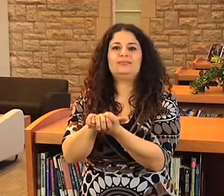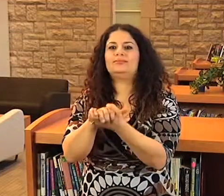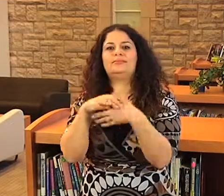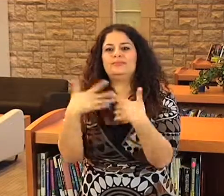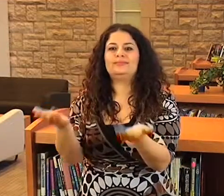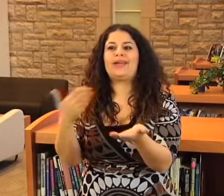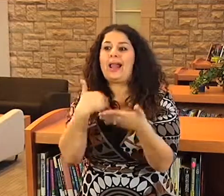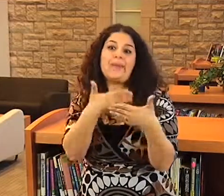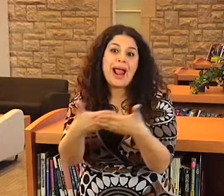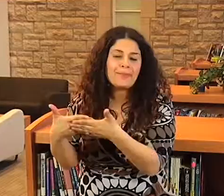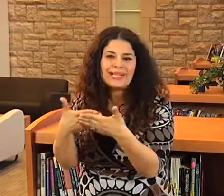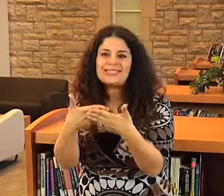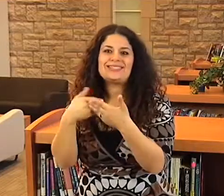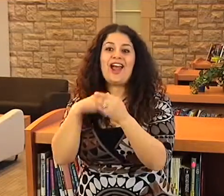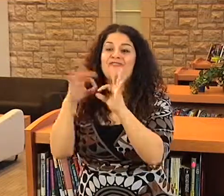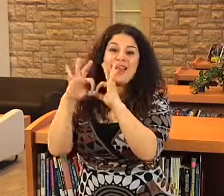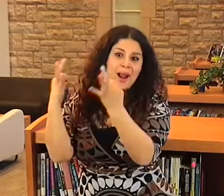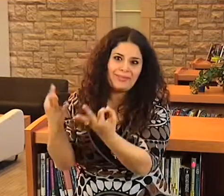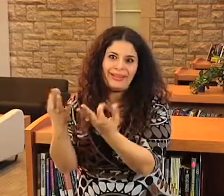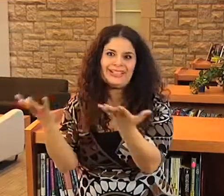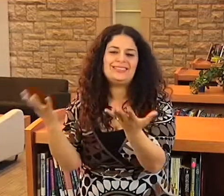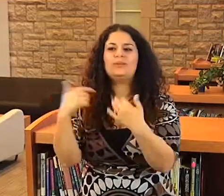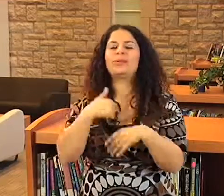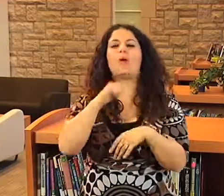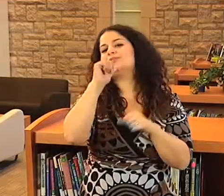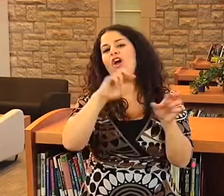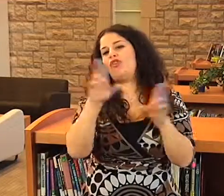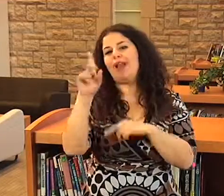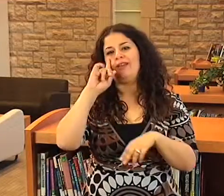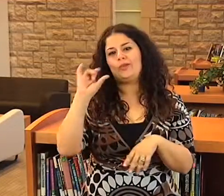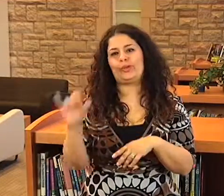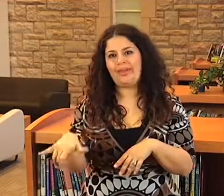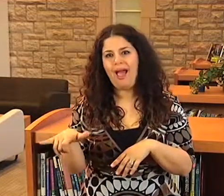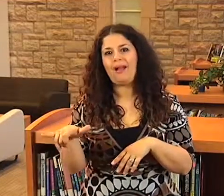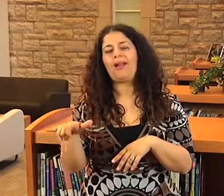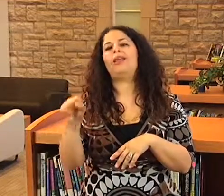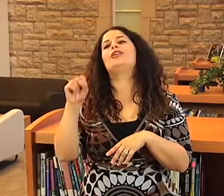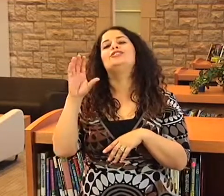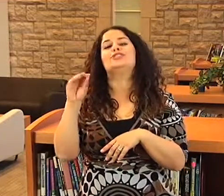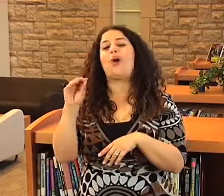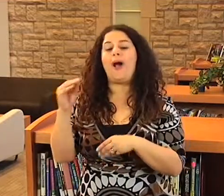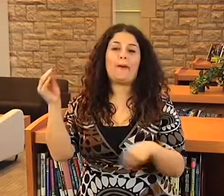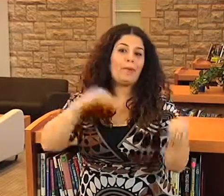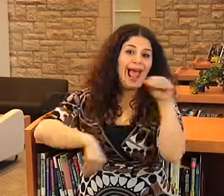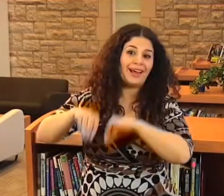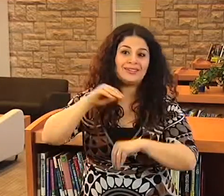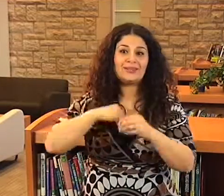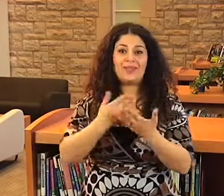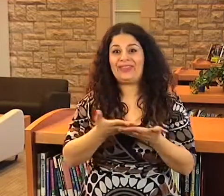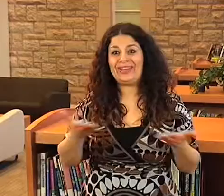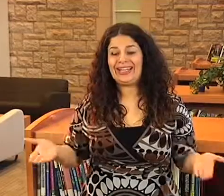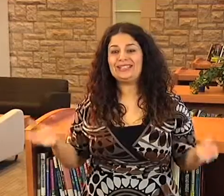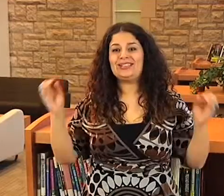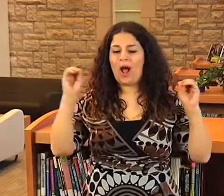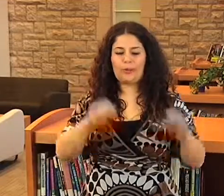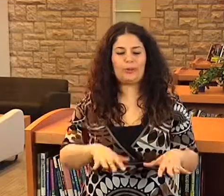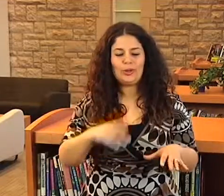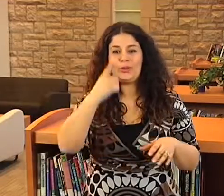Most of my friends in Israel just would get married and they'd have children, and that would be it, maybe get a job. So I packed my